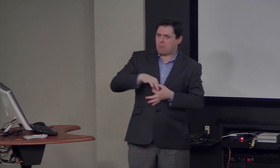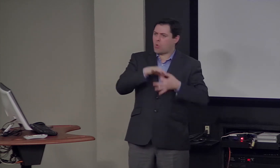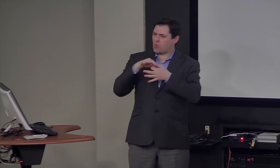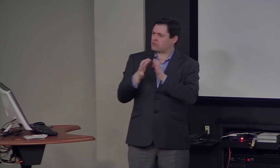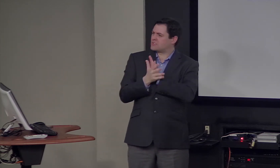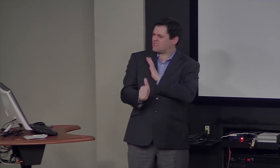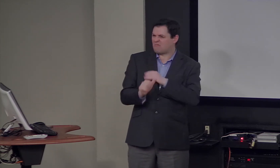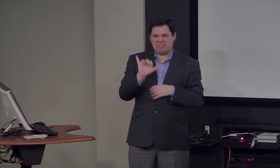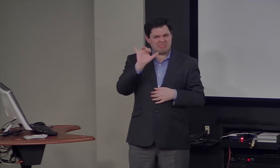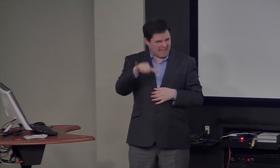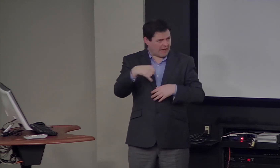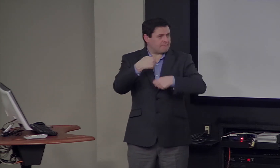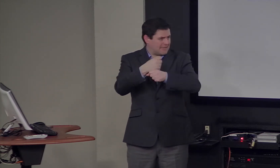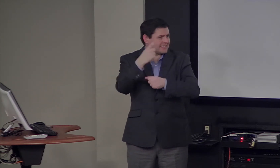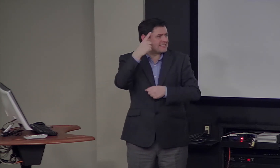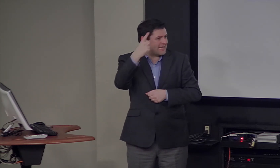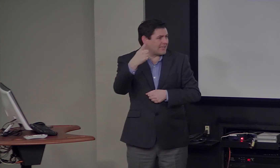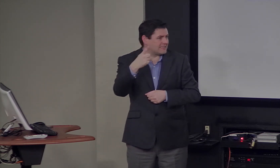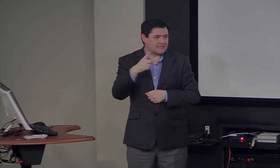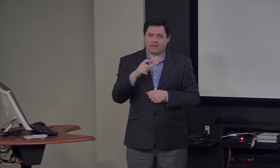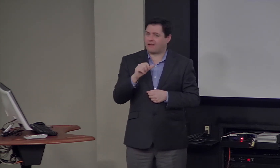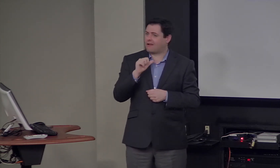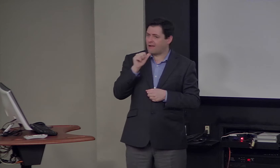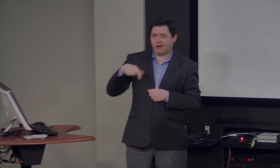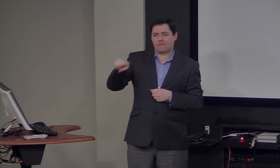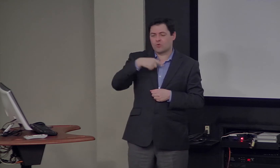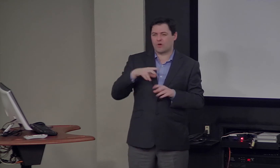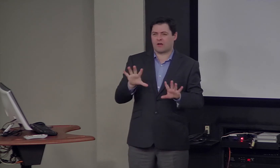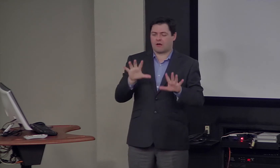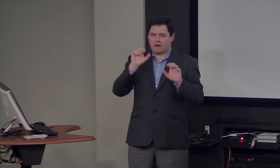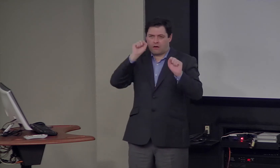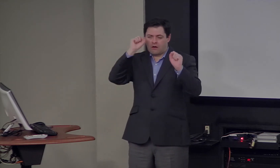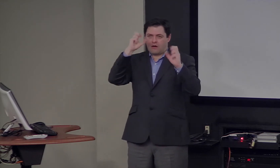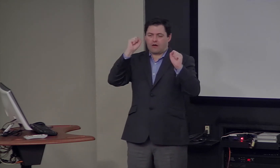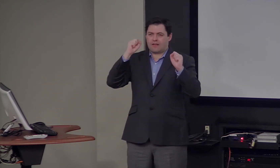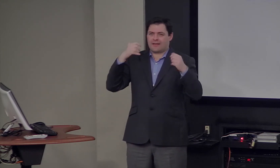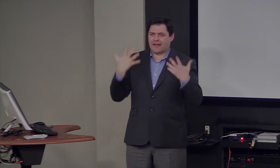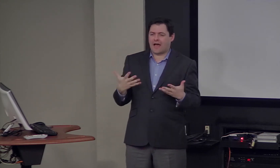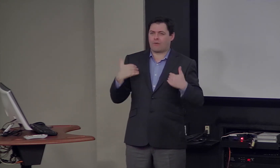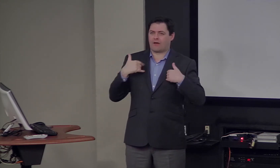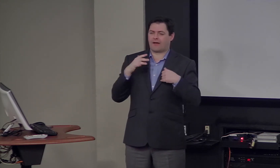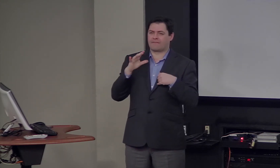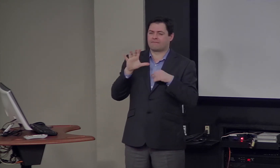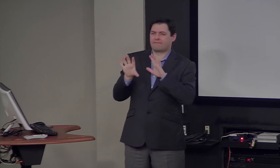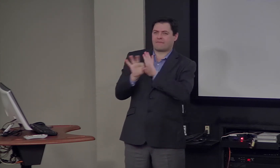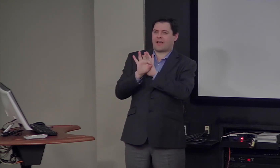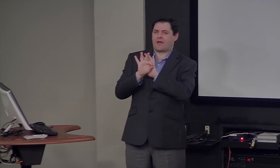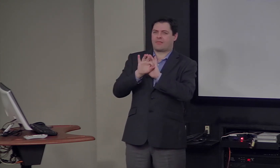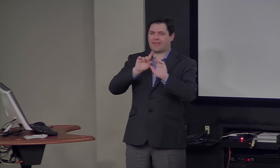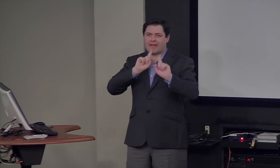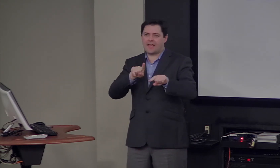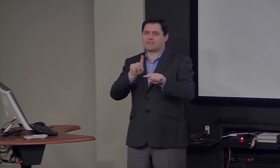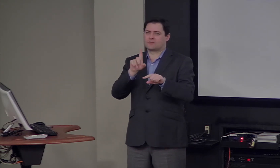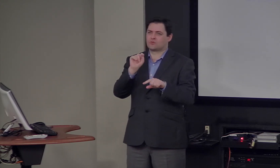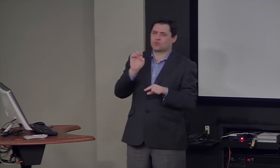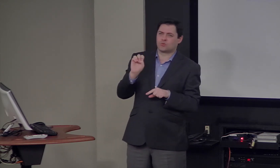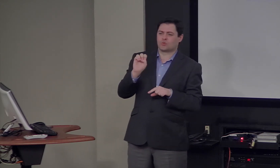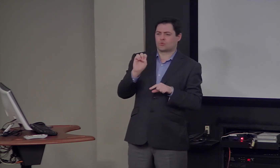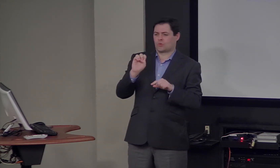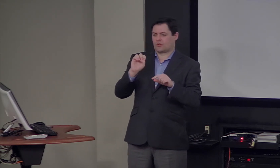not development of sign language skills had something to do with some kind of psychological acuity, psychomotor skills. I don't